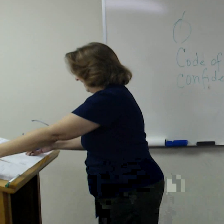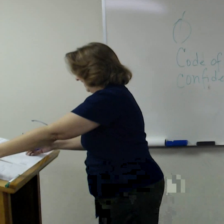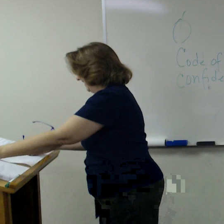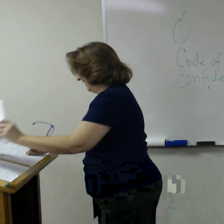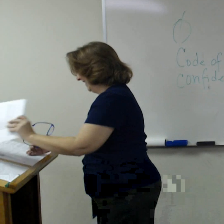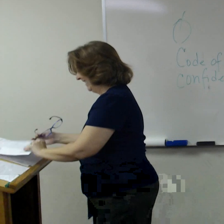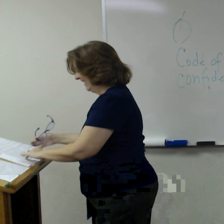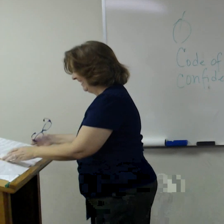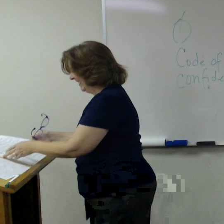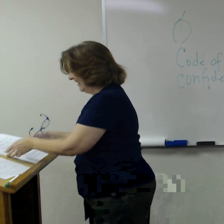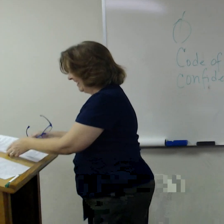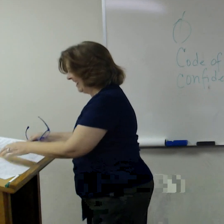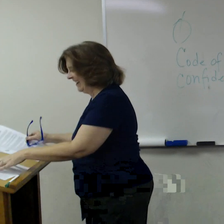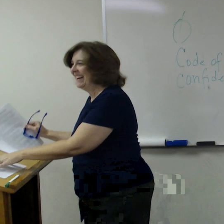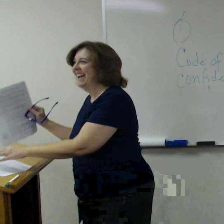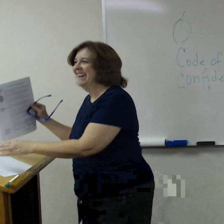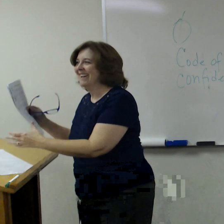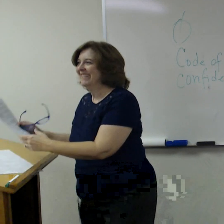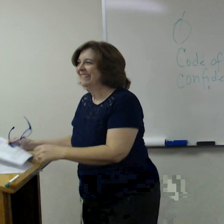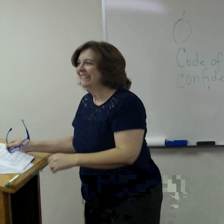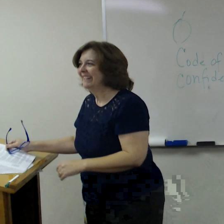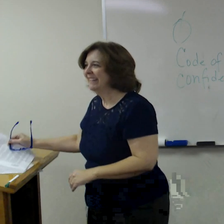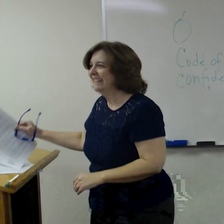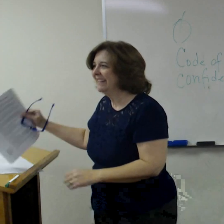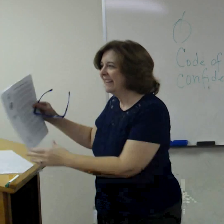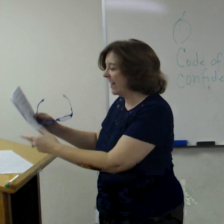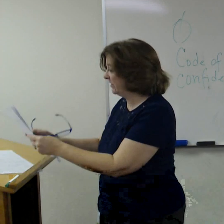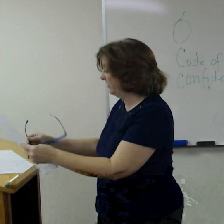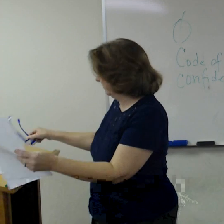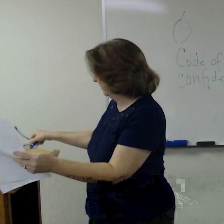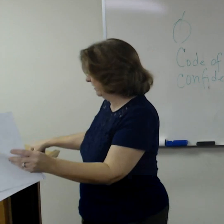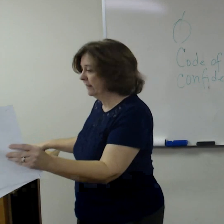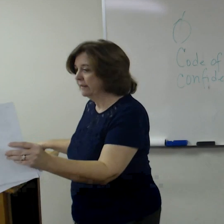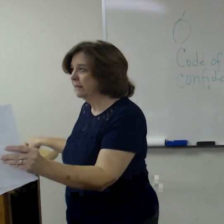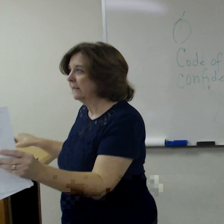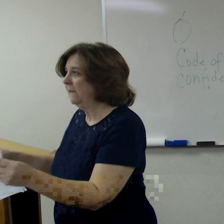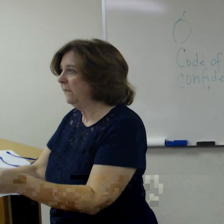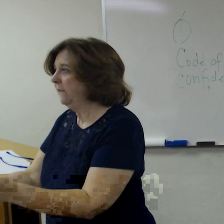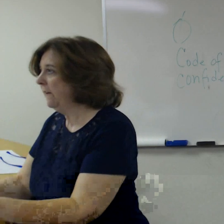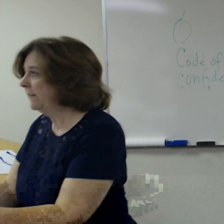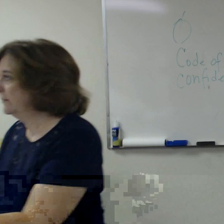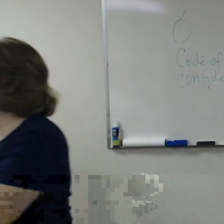Okay, Marcy, she's still talking. Do you have any extras? I do. I need one for my own.